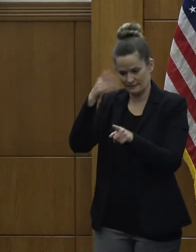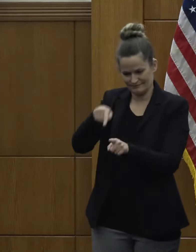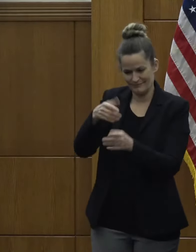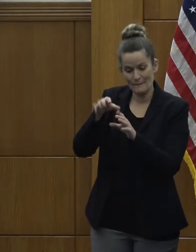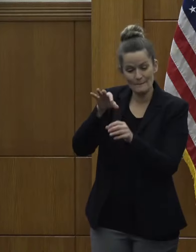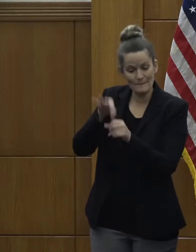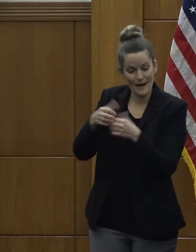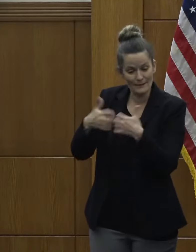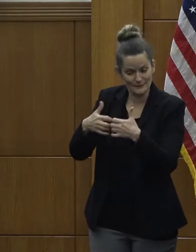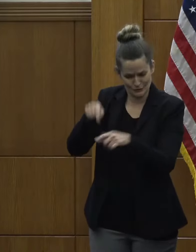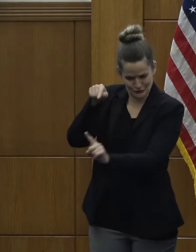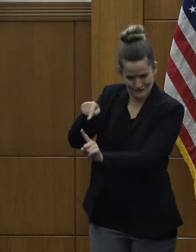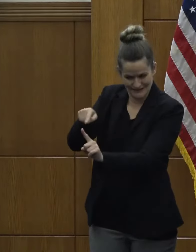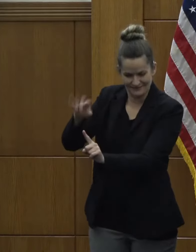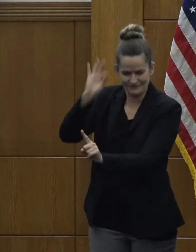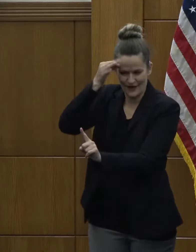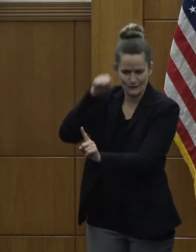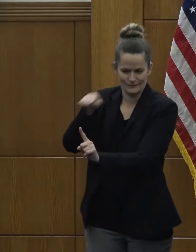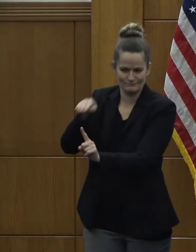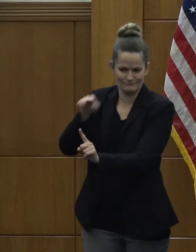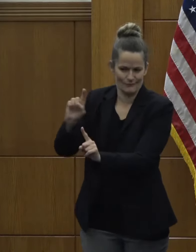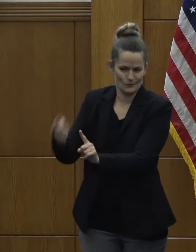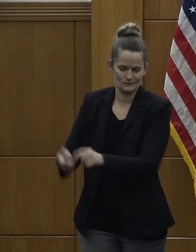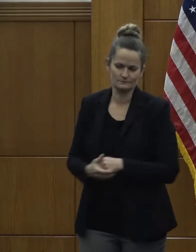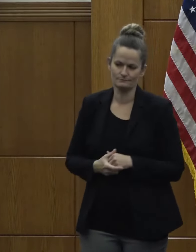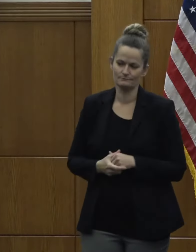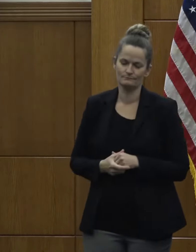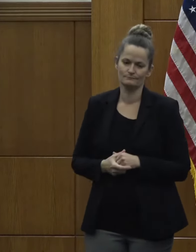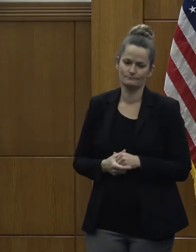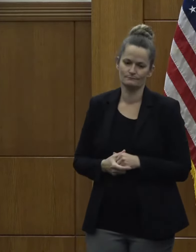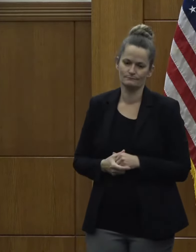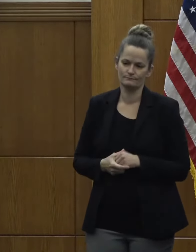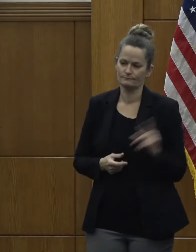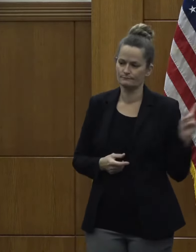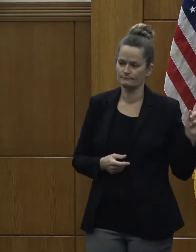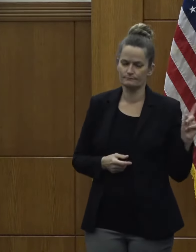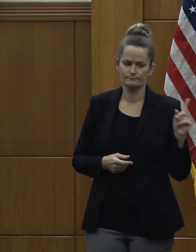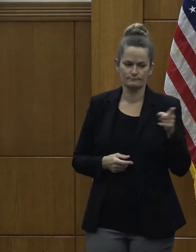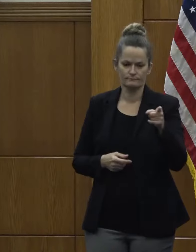Tracy Cooper, could you please tell us who you're with when you ask your question? Thanks.